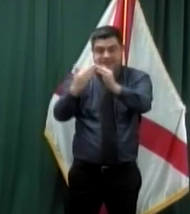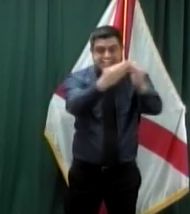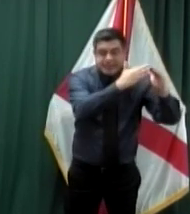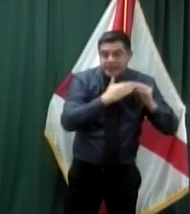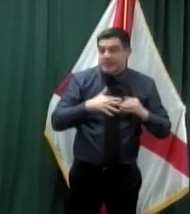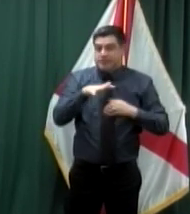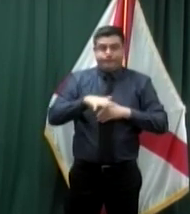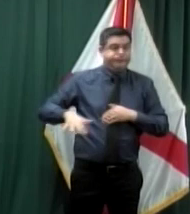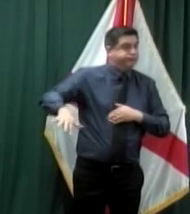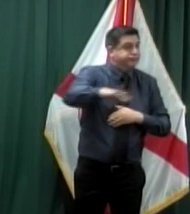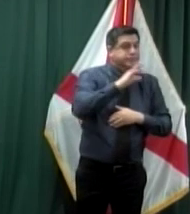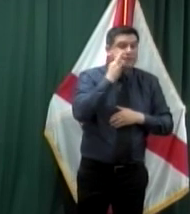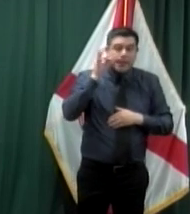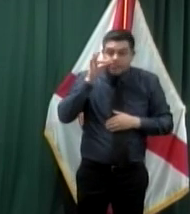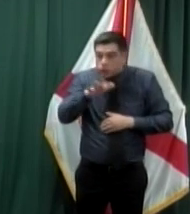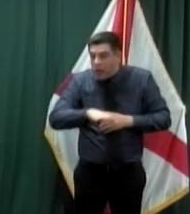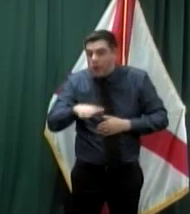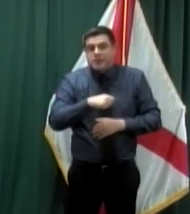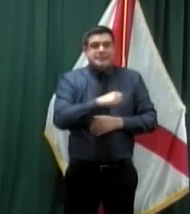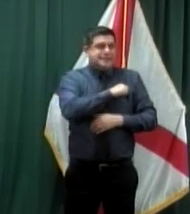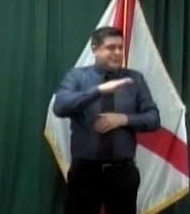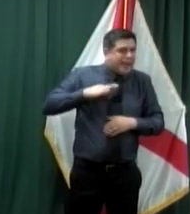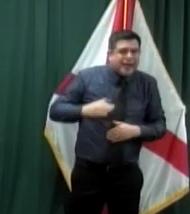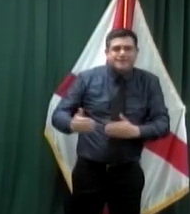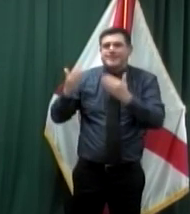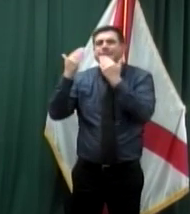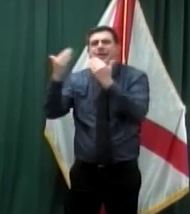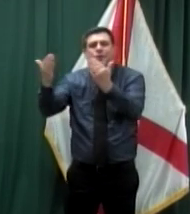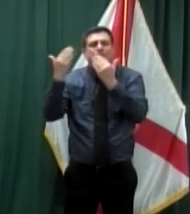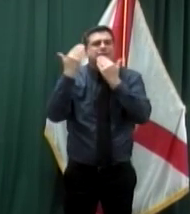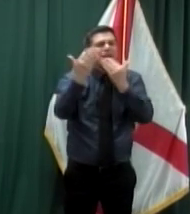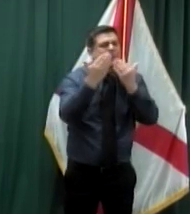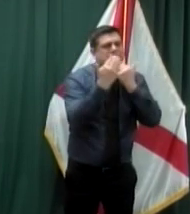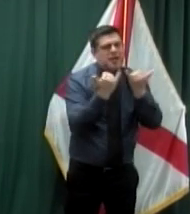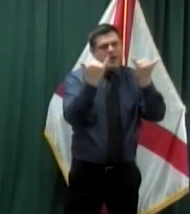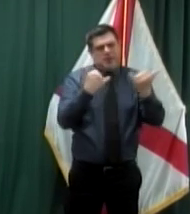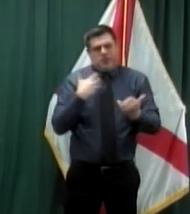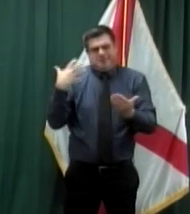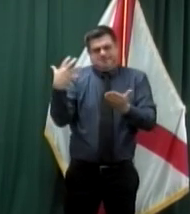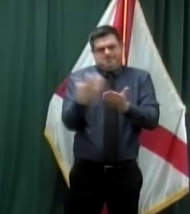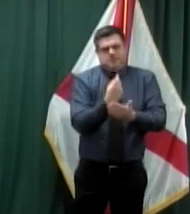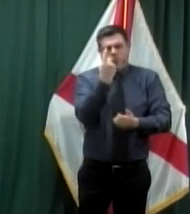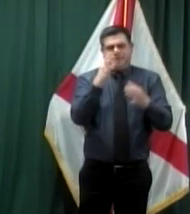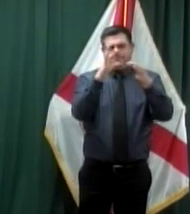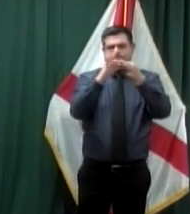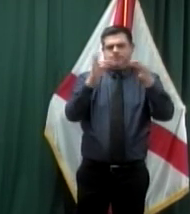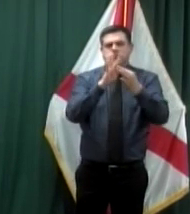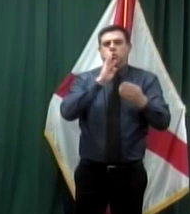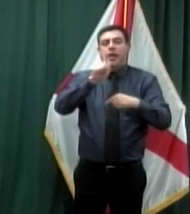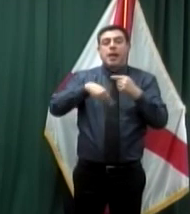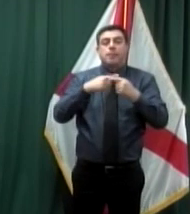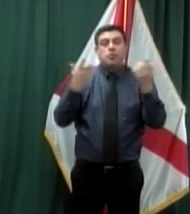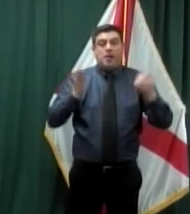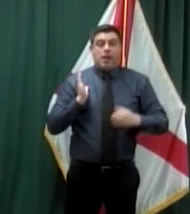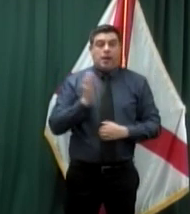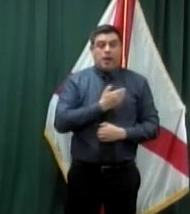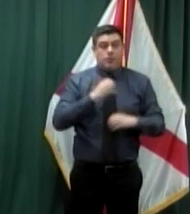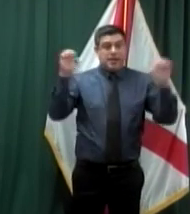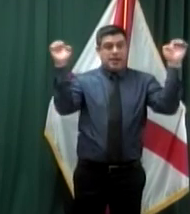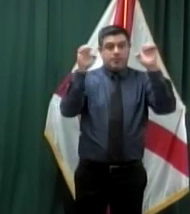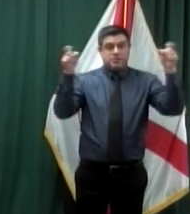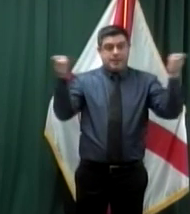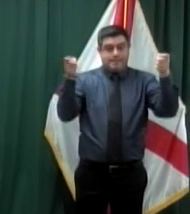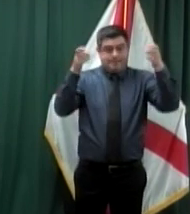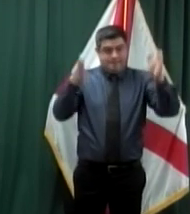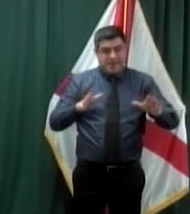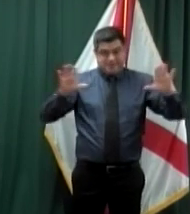if I didn't share a quick story we often don't hear about our emergency management division. This past week